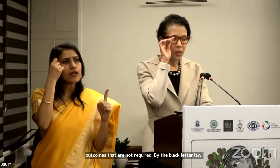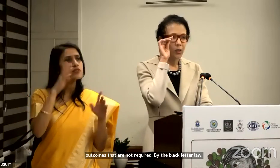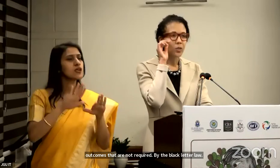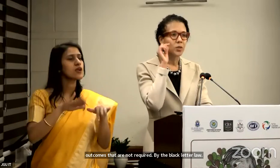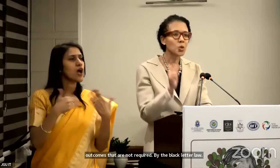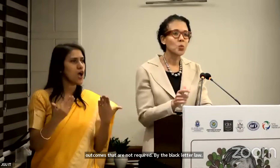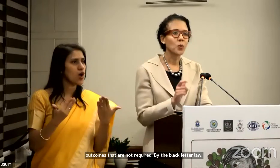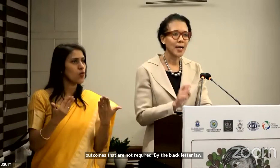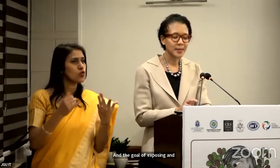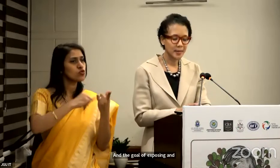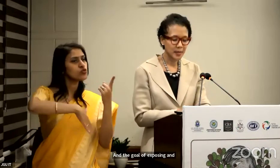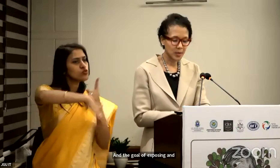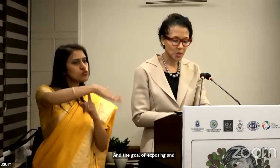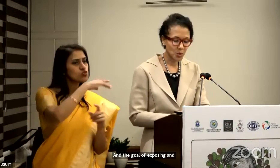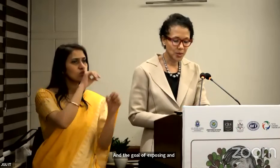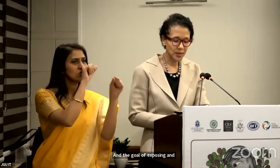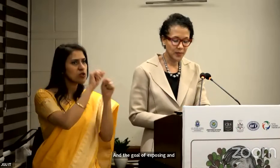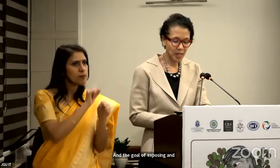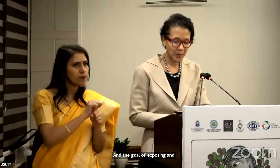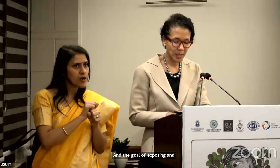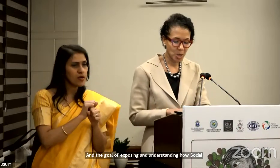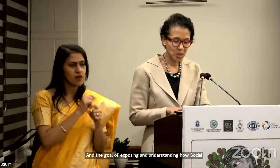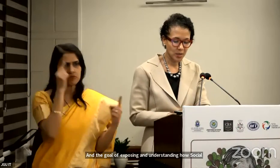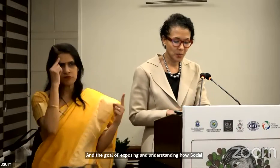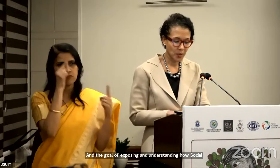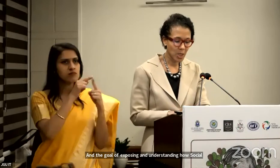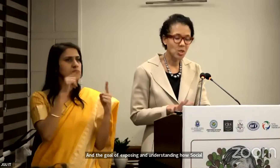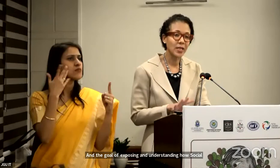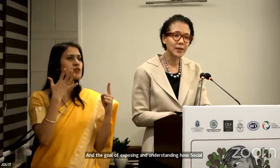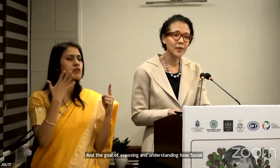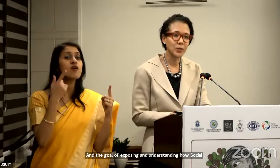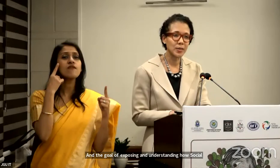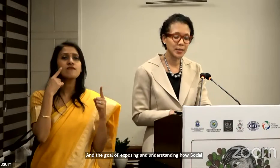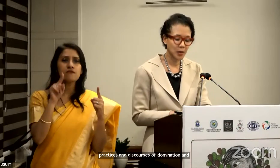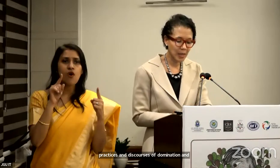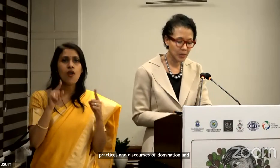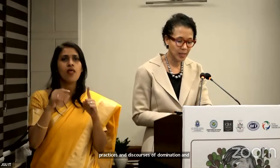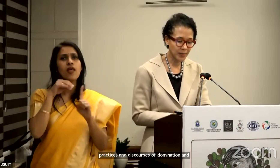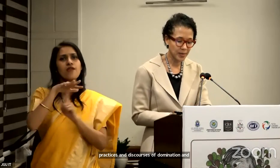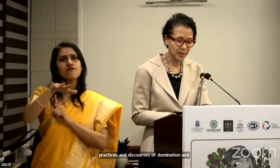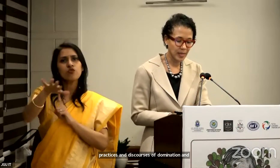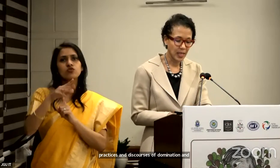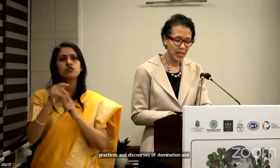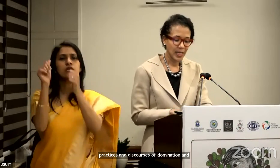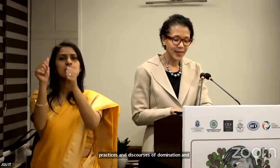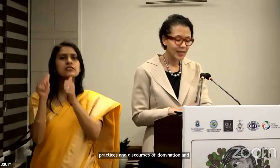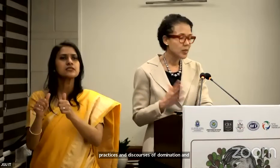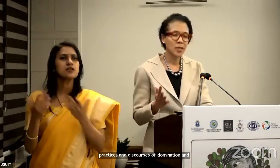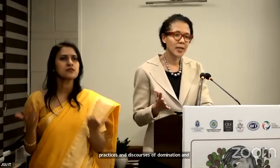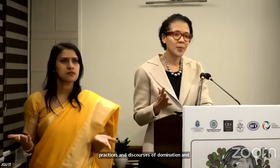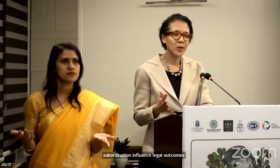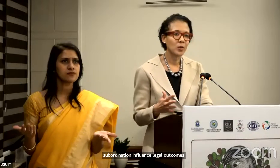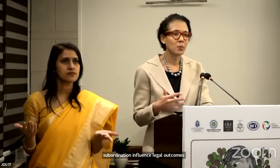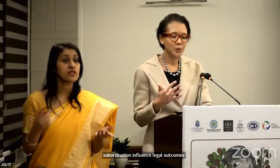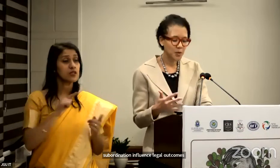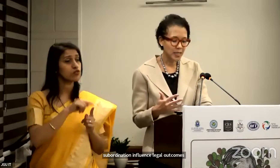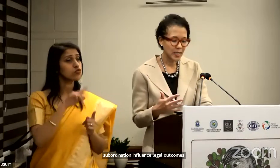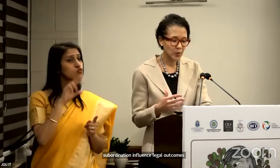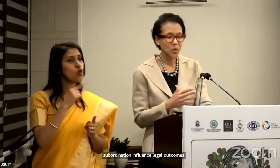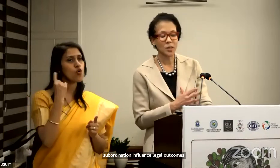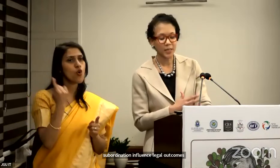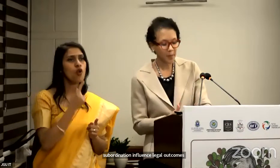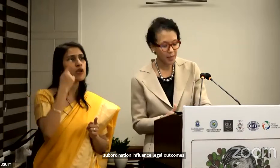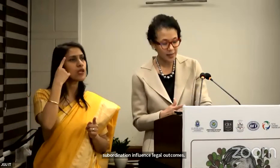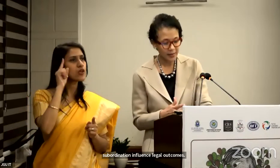how social practices and discourses of domination and subordination influence legal outcomes. It's not about